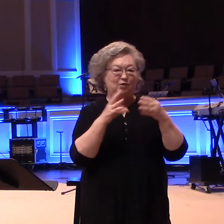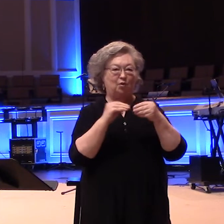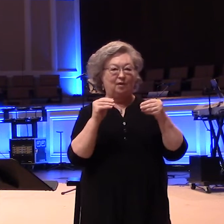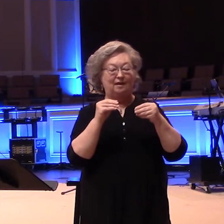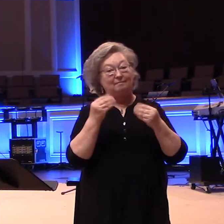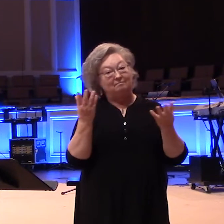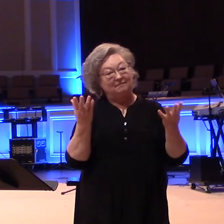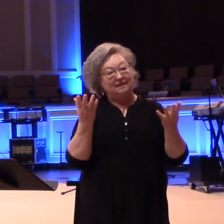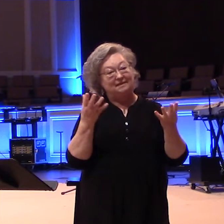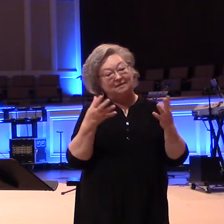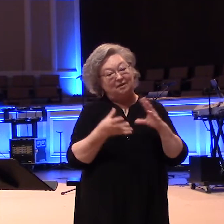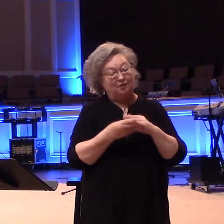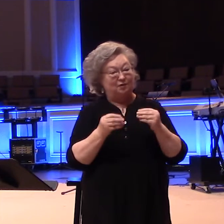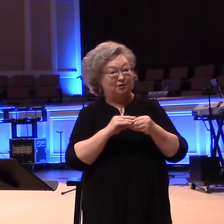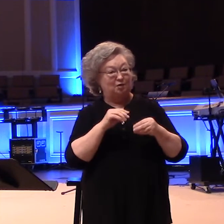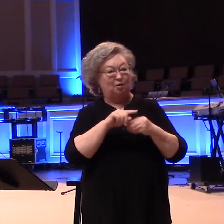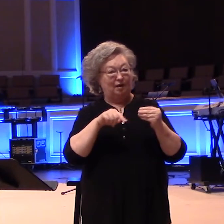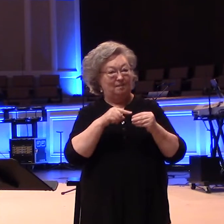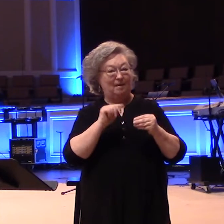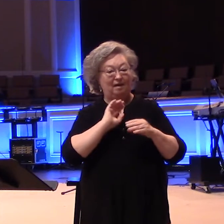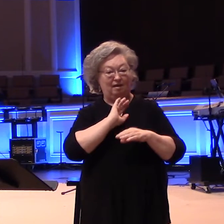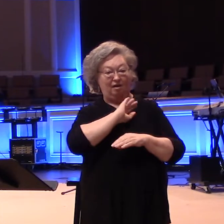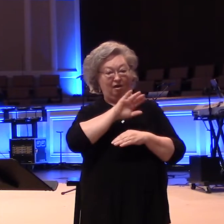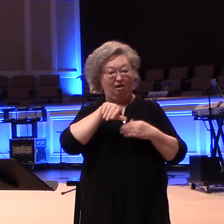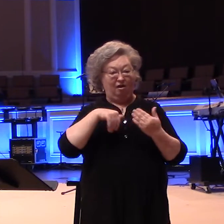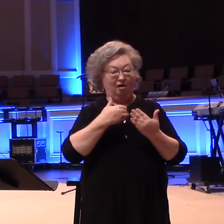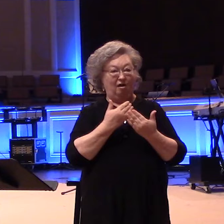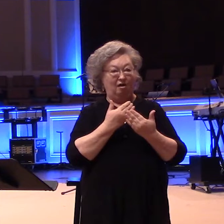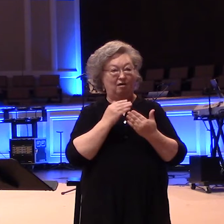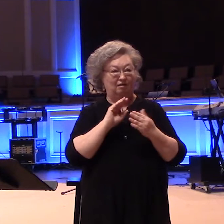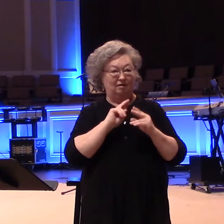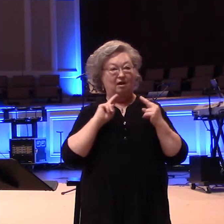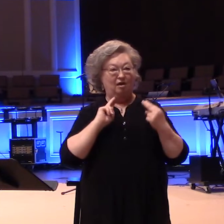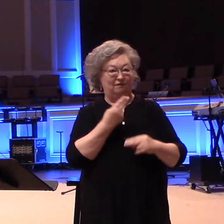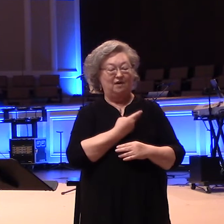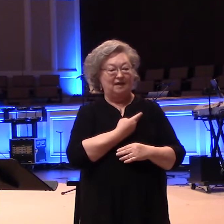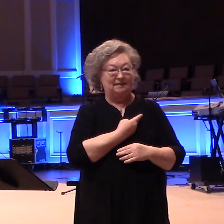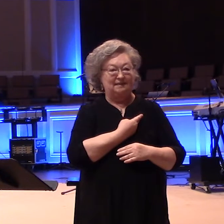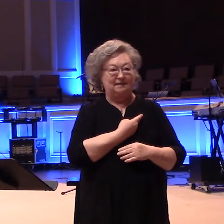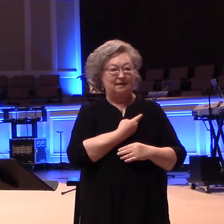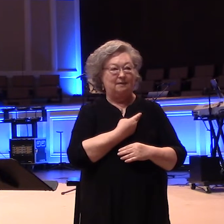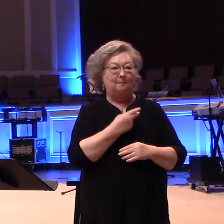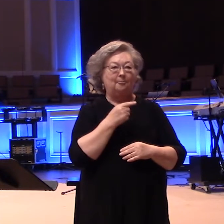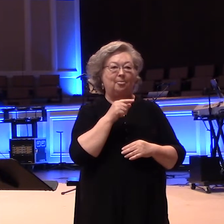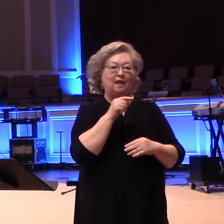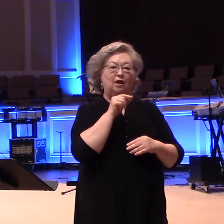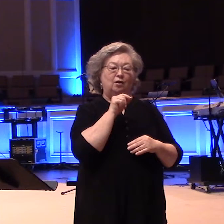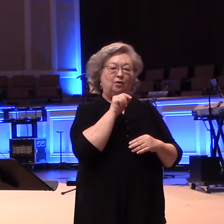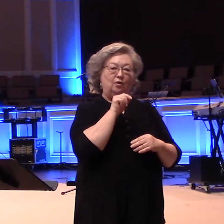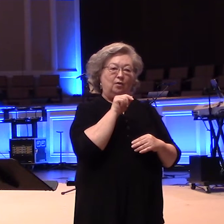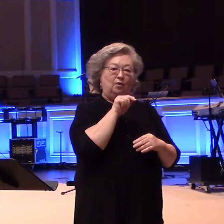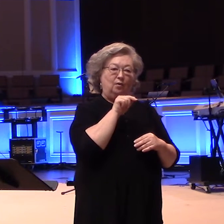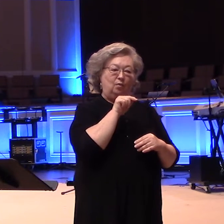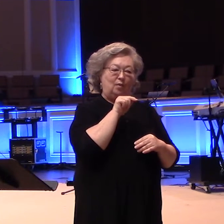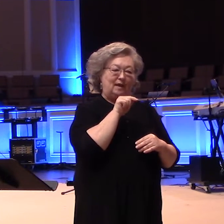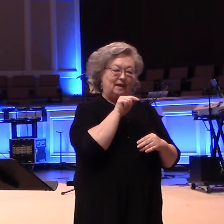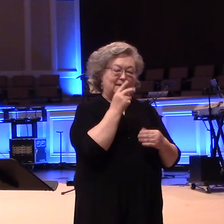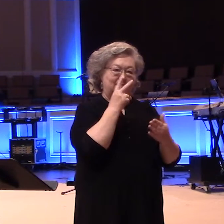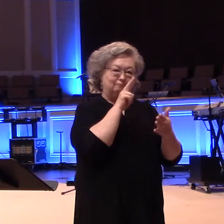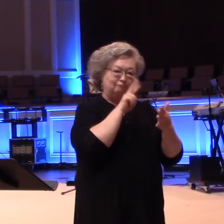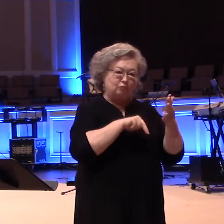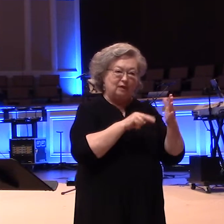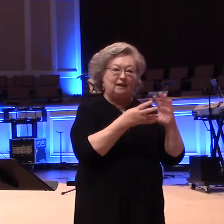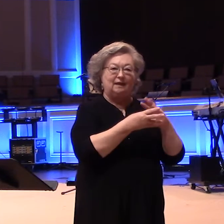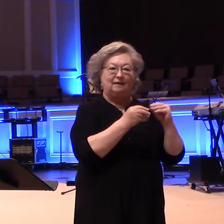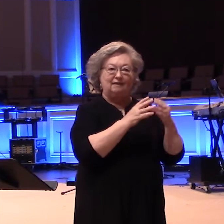all? Recipients of so many good and wonderful things, yet we take these things and we spend them on ourselves. And the scripture